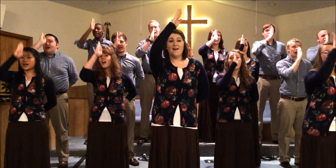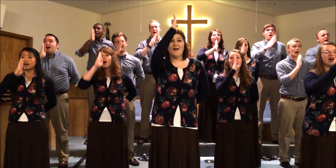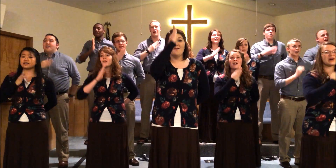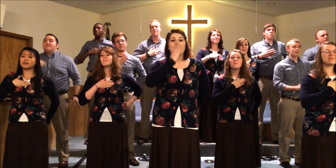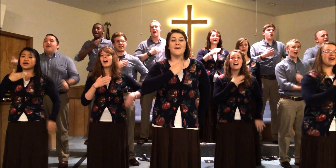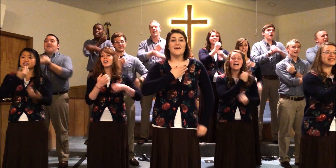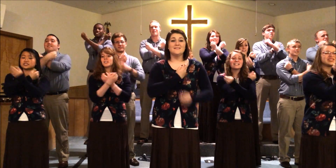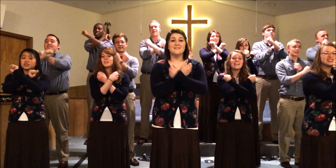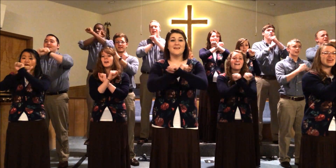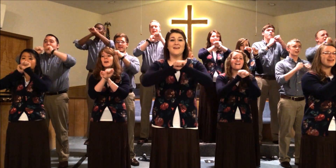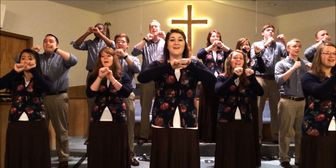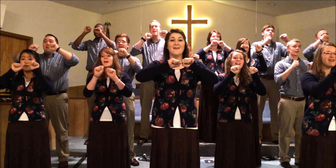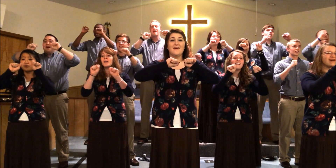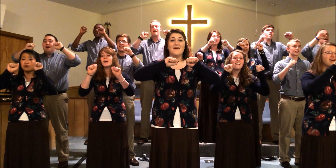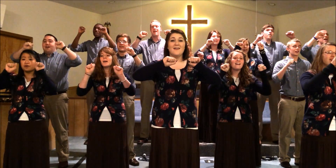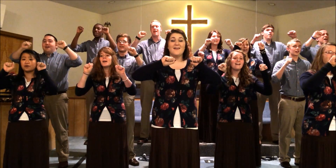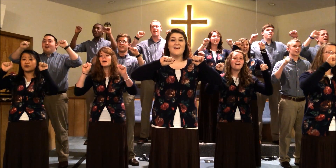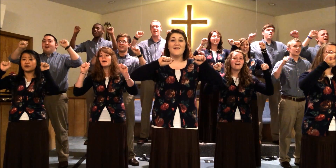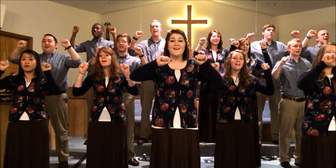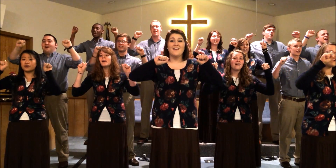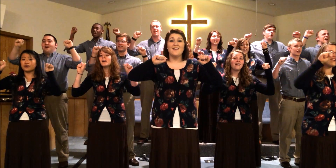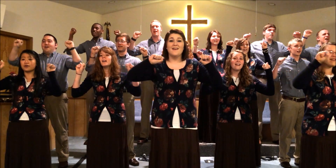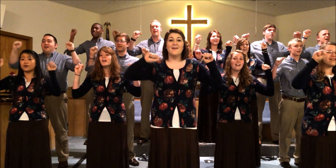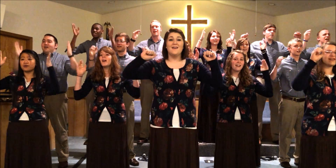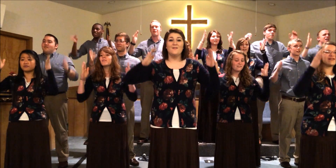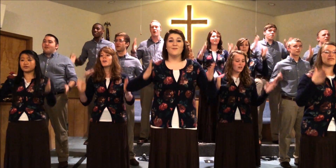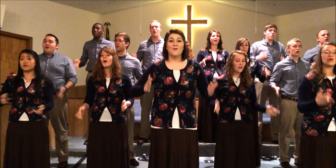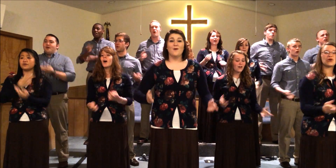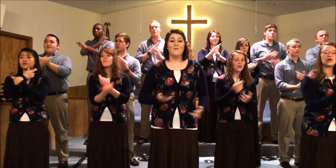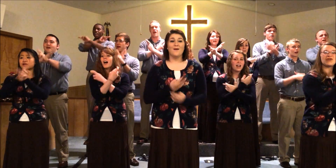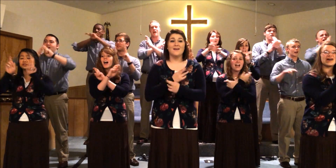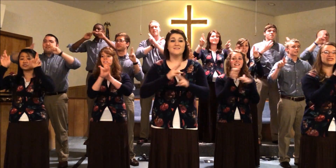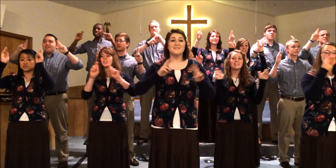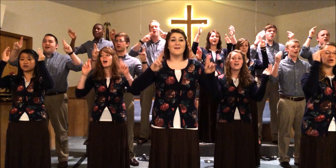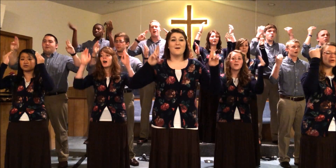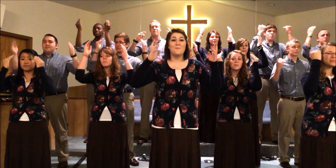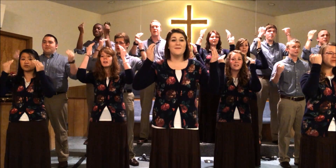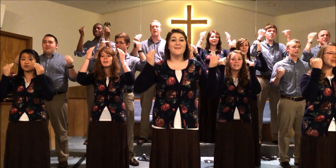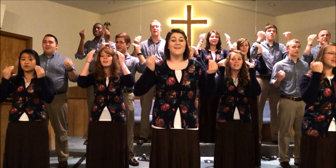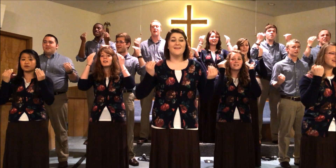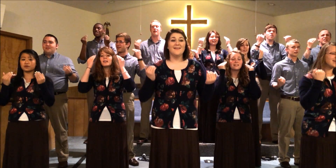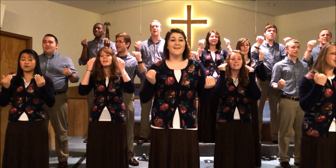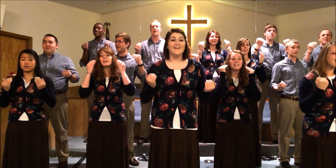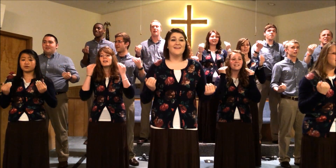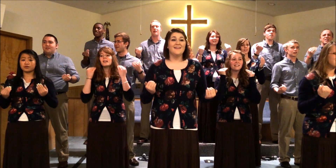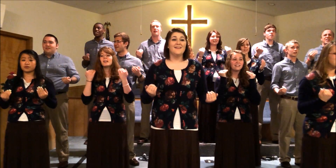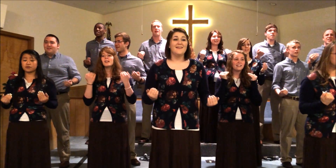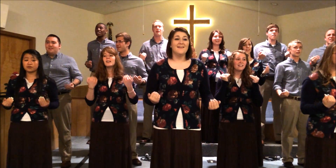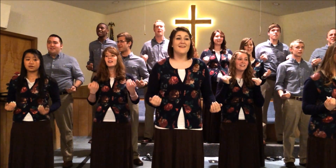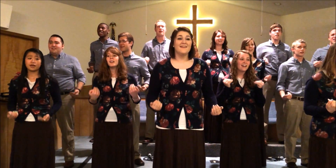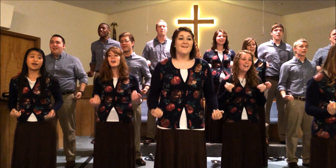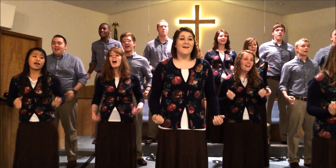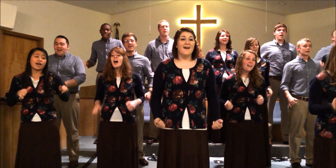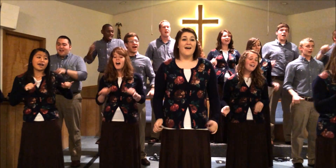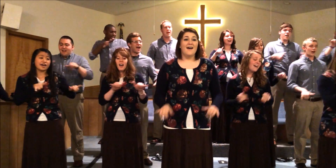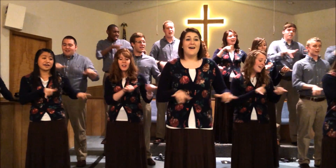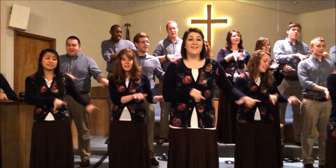God might stay, your ransomed me And